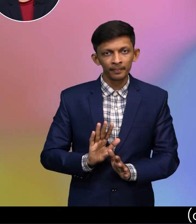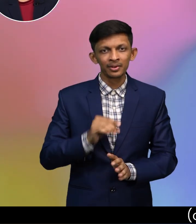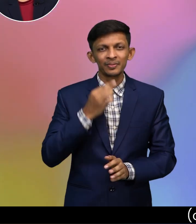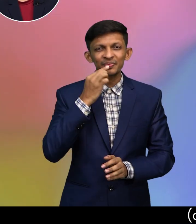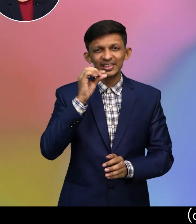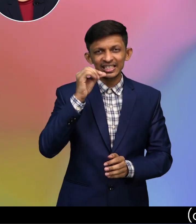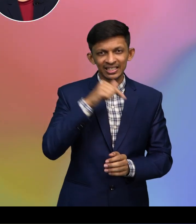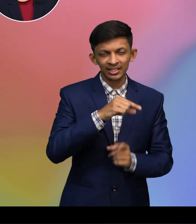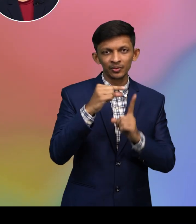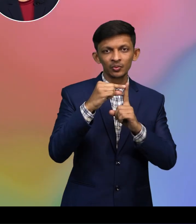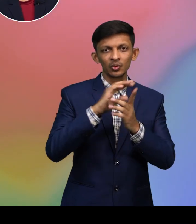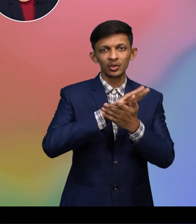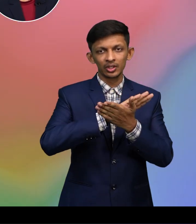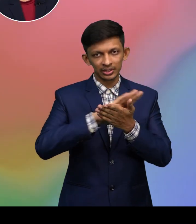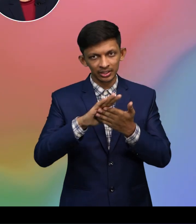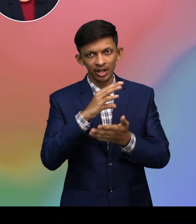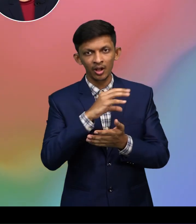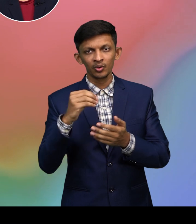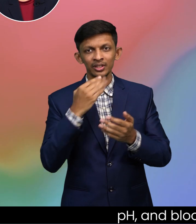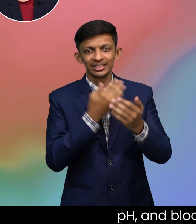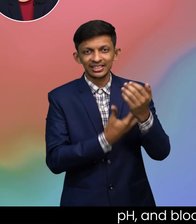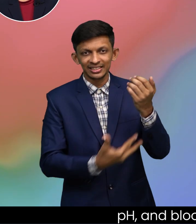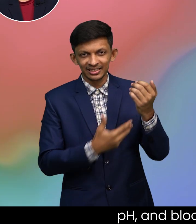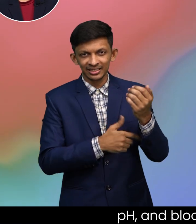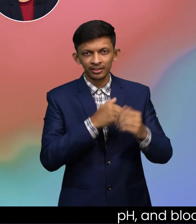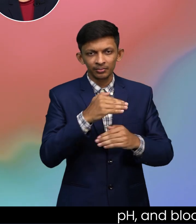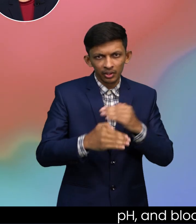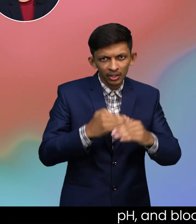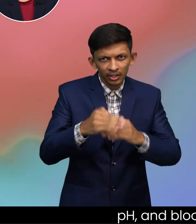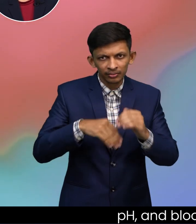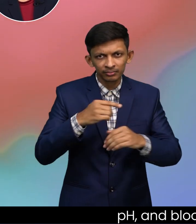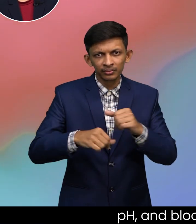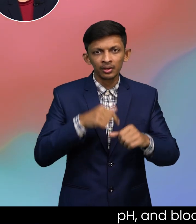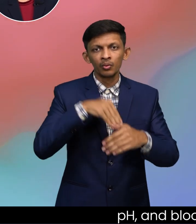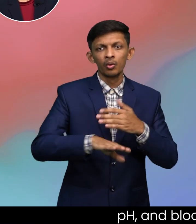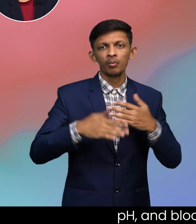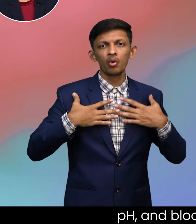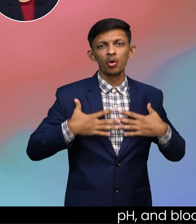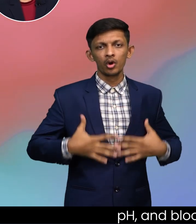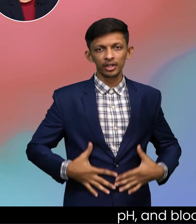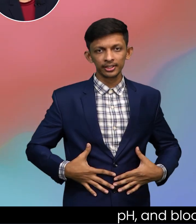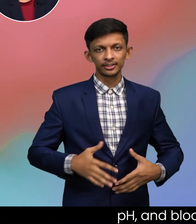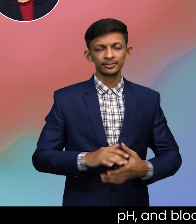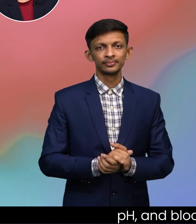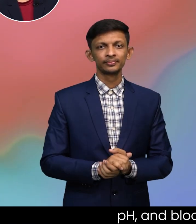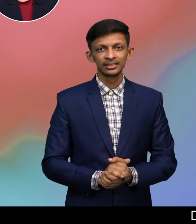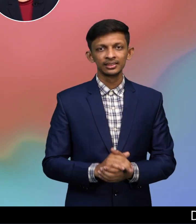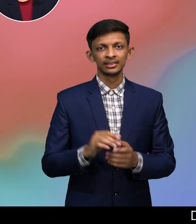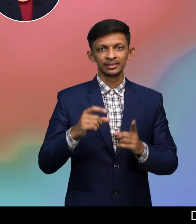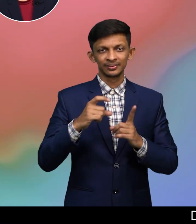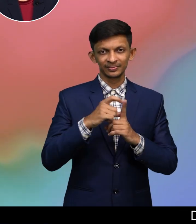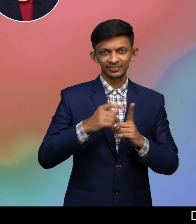glomerular filtration, tubular reabsorption, tubular secretion,